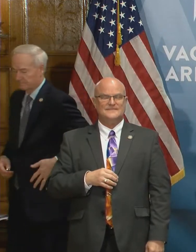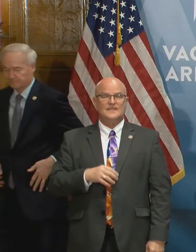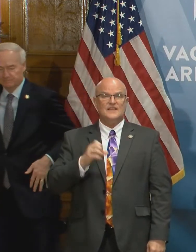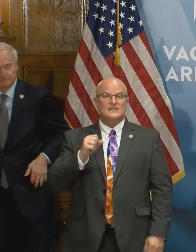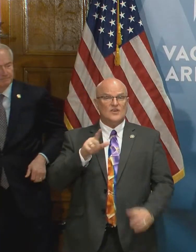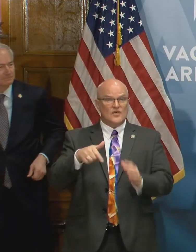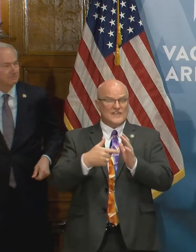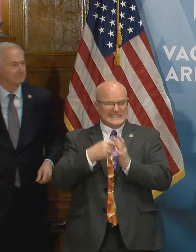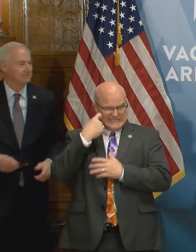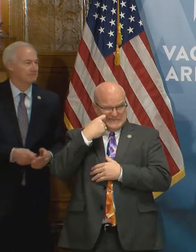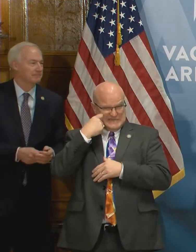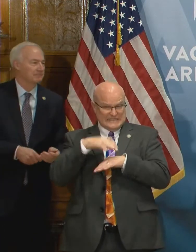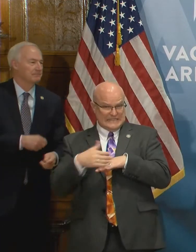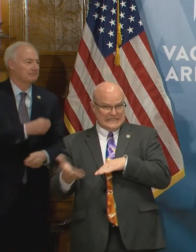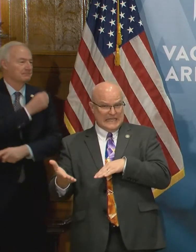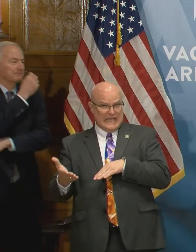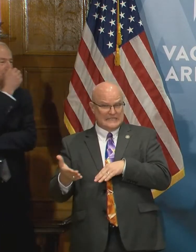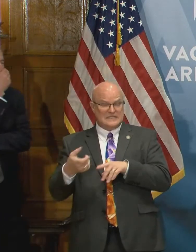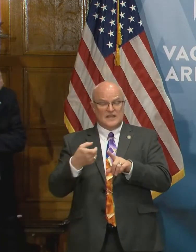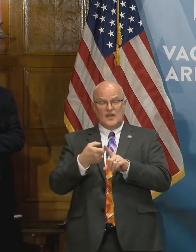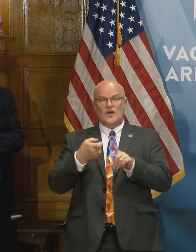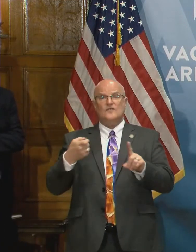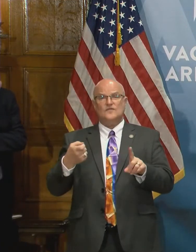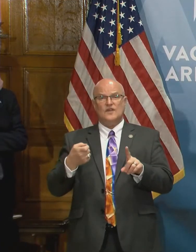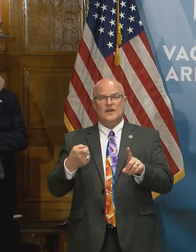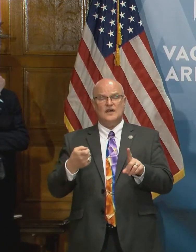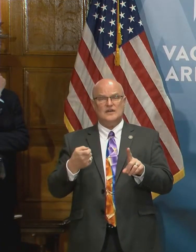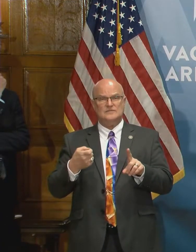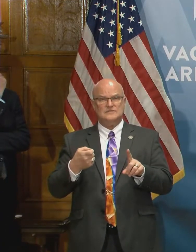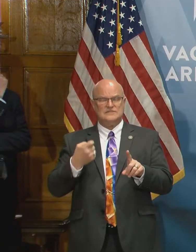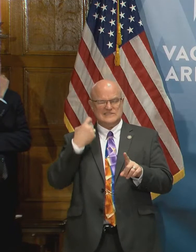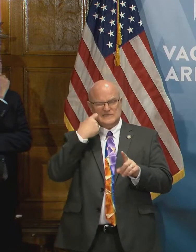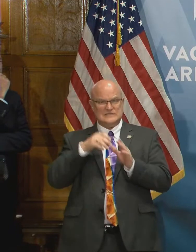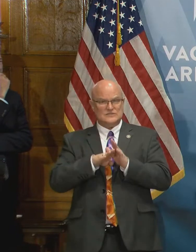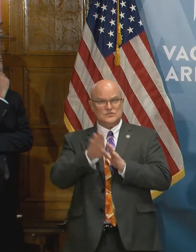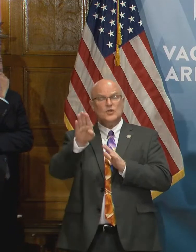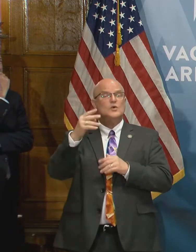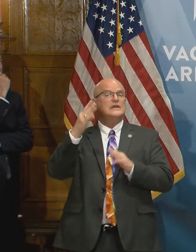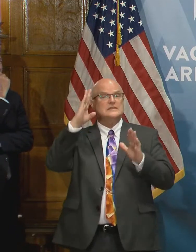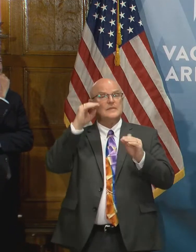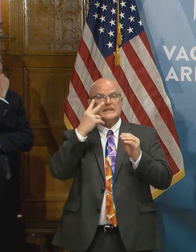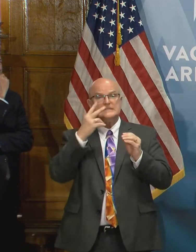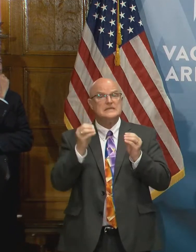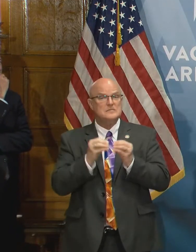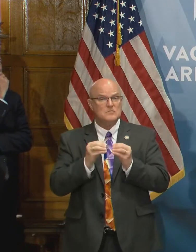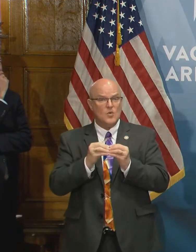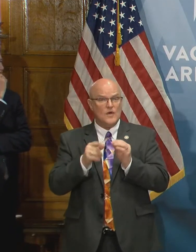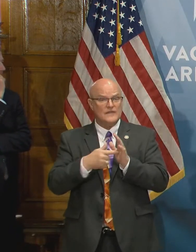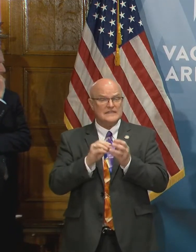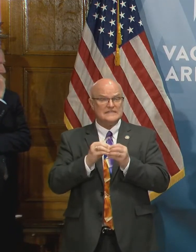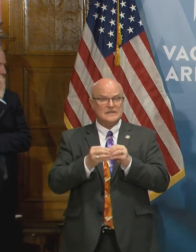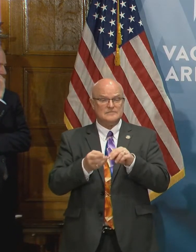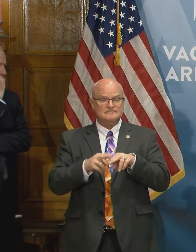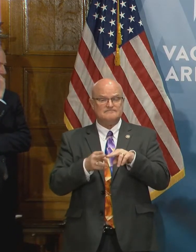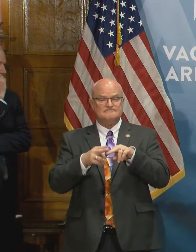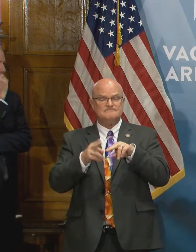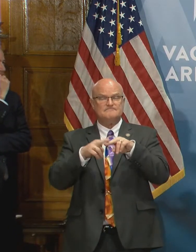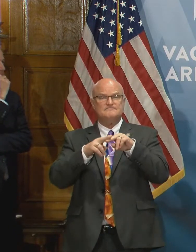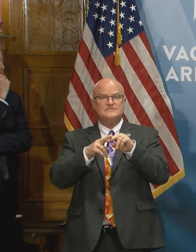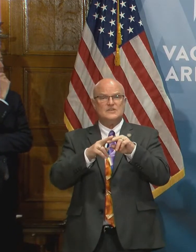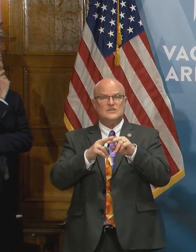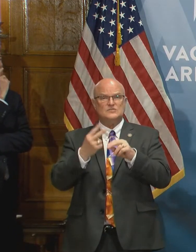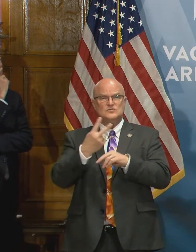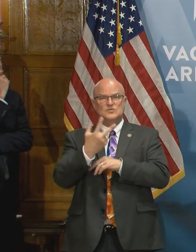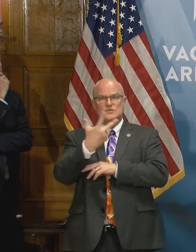So these are recent deaths. They are from the recent surge. We expect to see more of these numbers increasing in the next